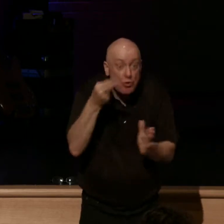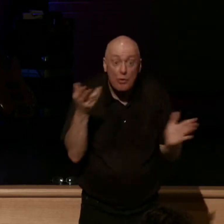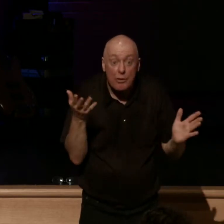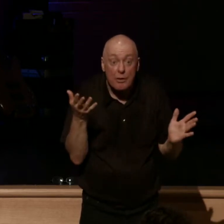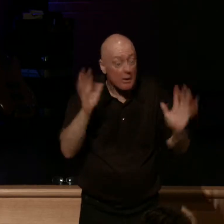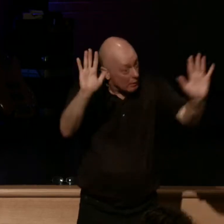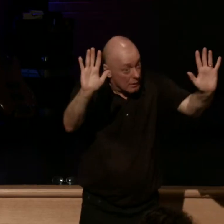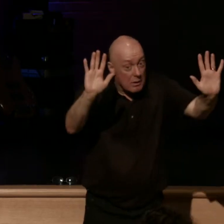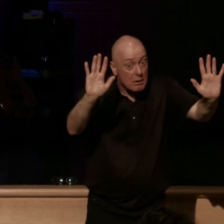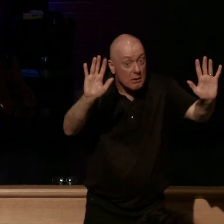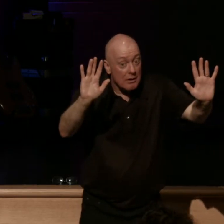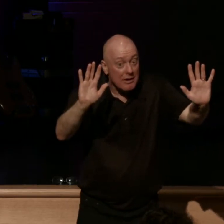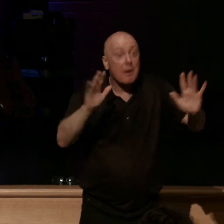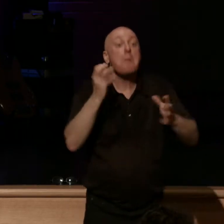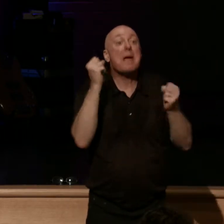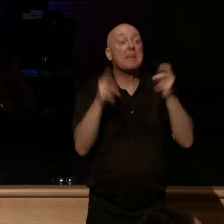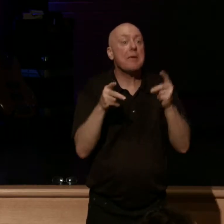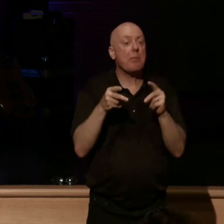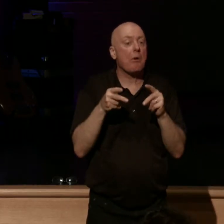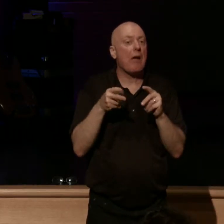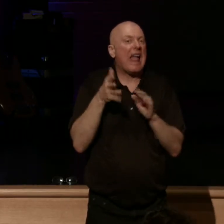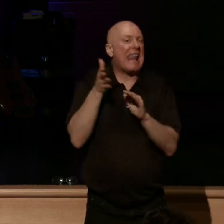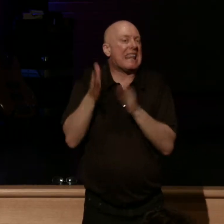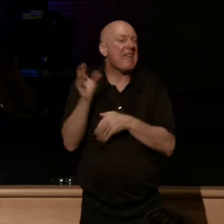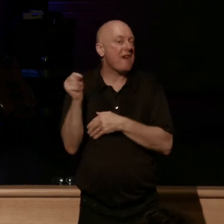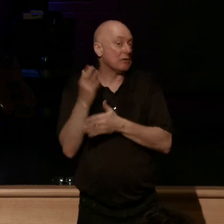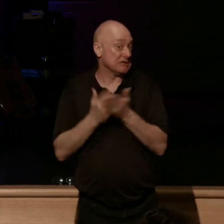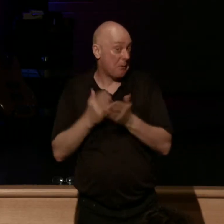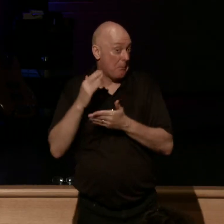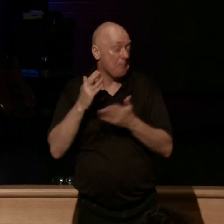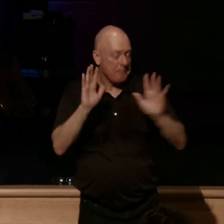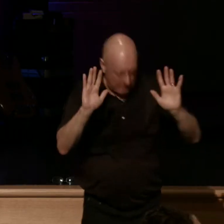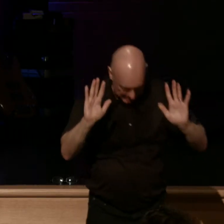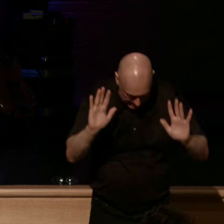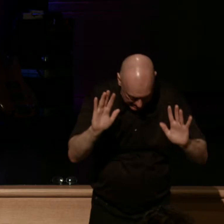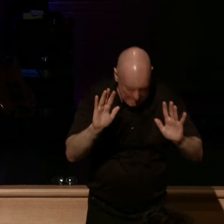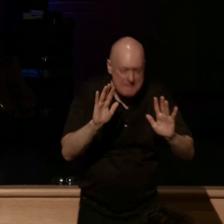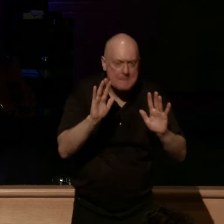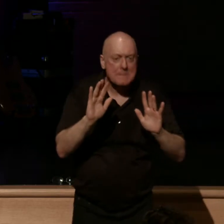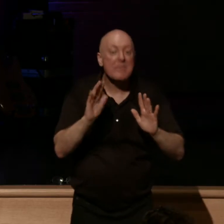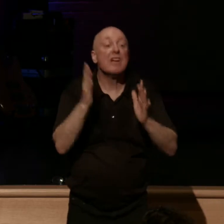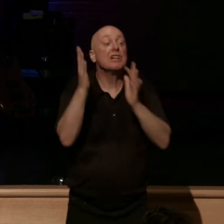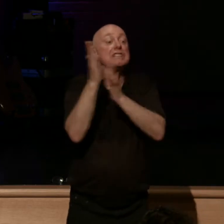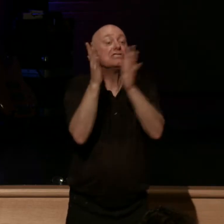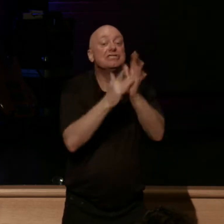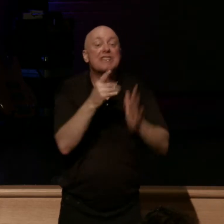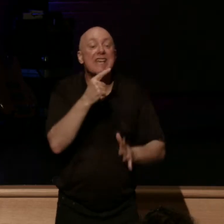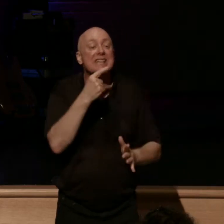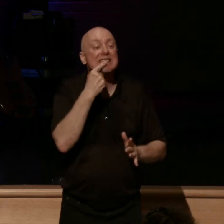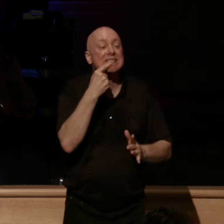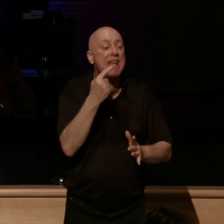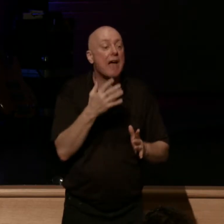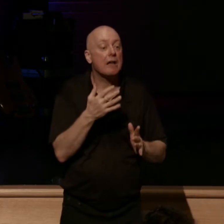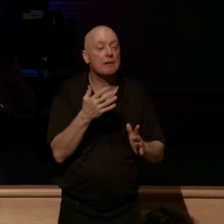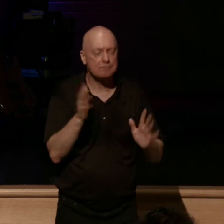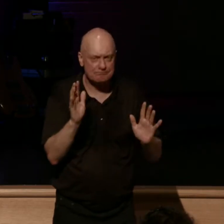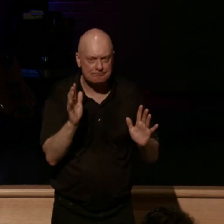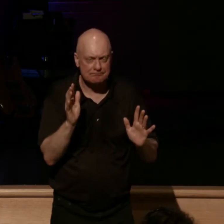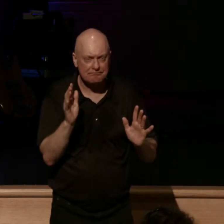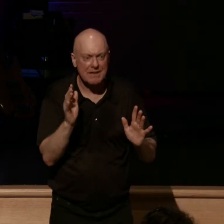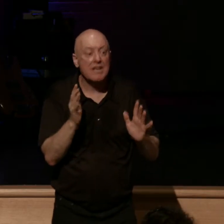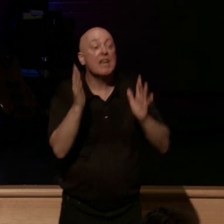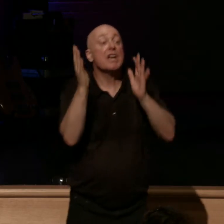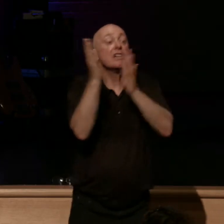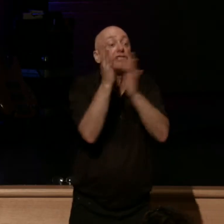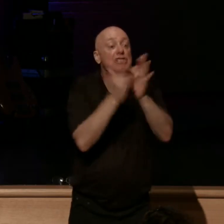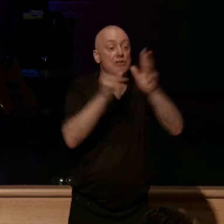said? These are the parts that are left out, man, the circles that I kind of look into sometimes. Look at this, okay? This is what Jesus said on this subject. He says this,